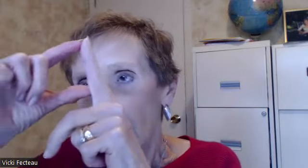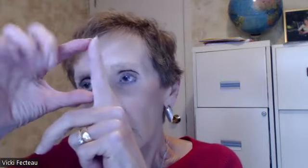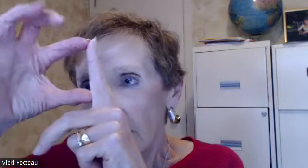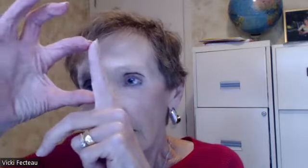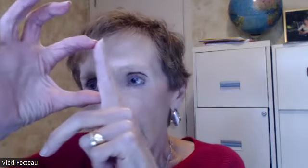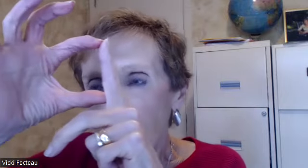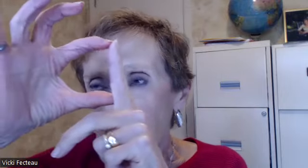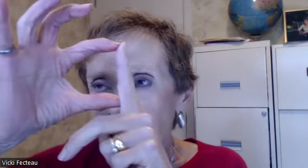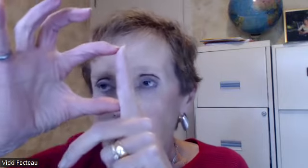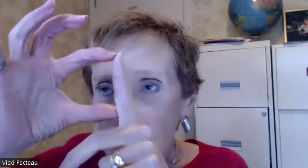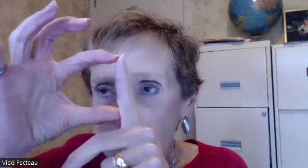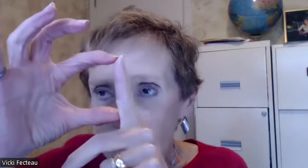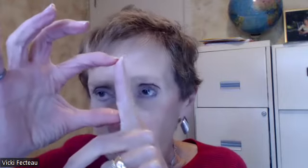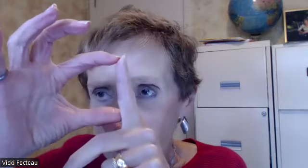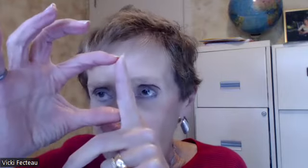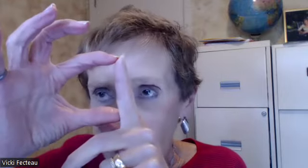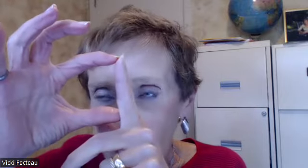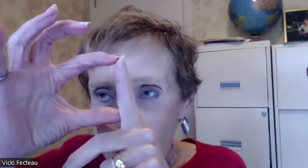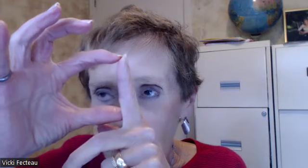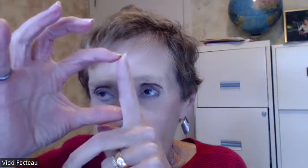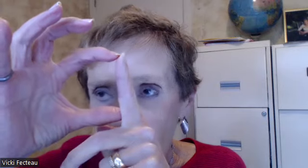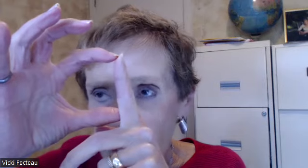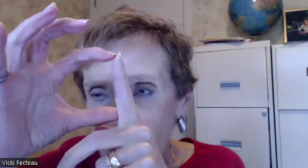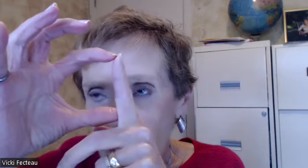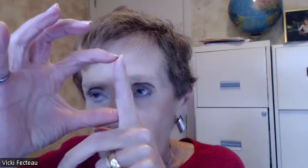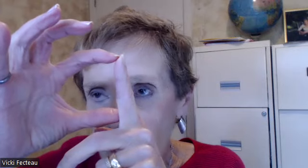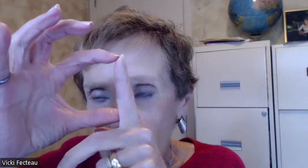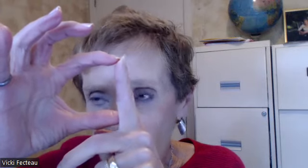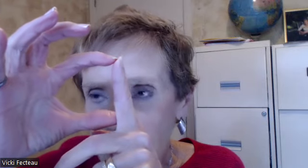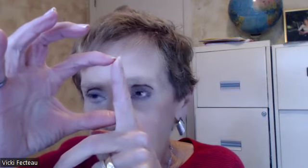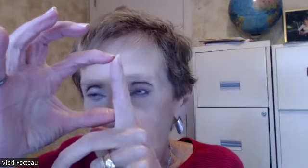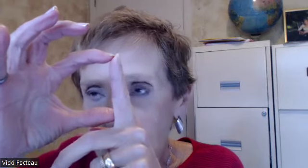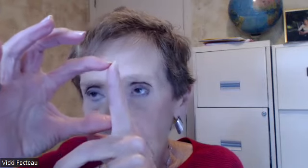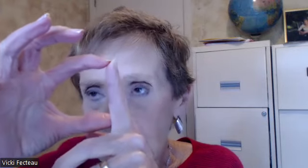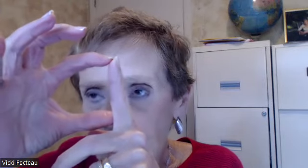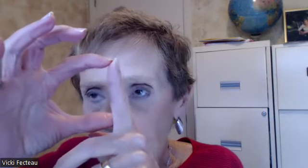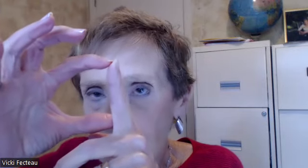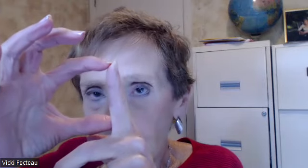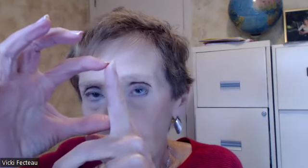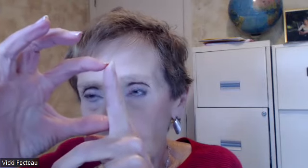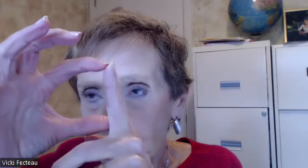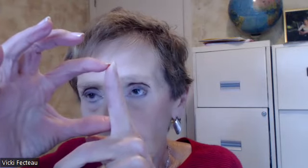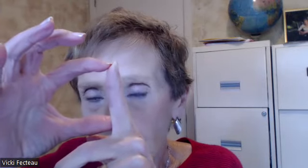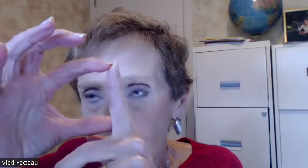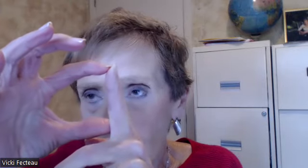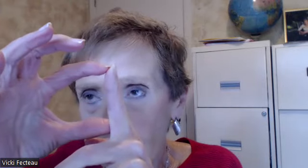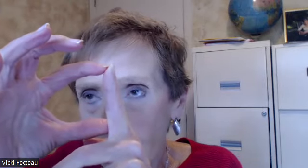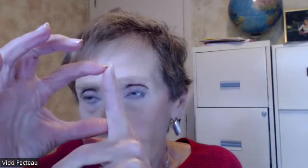is like this. It also looks like a D.